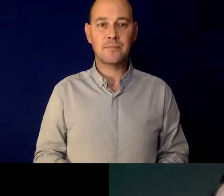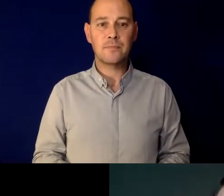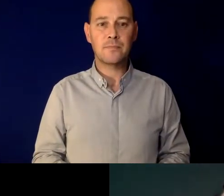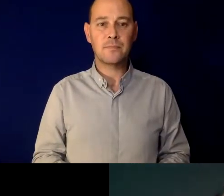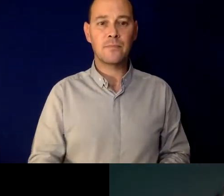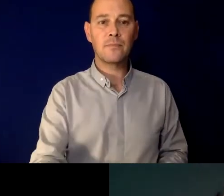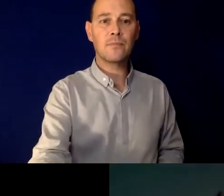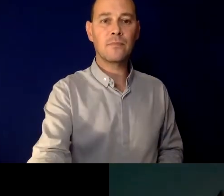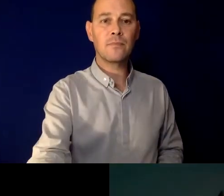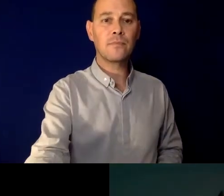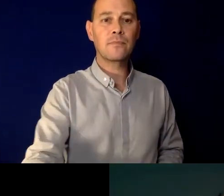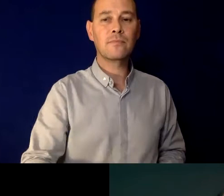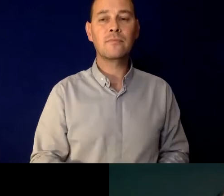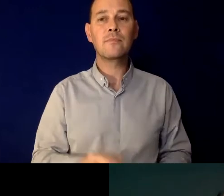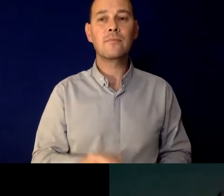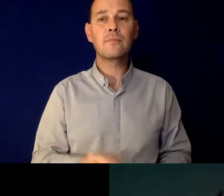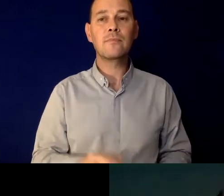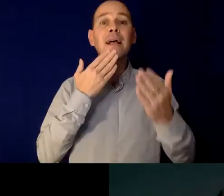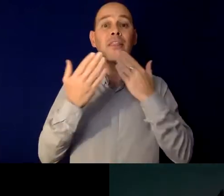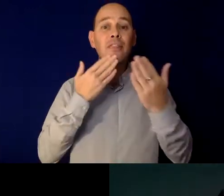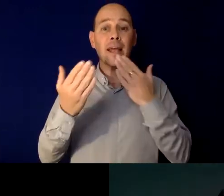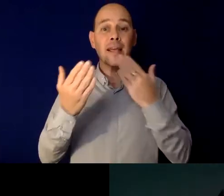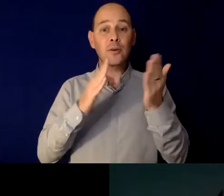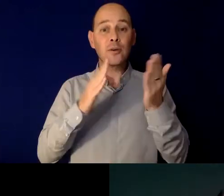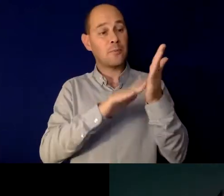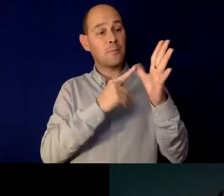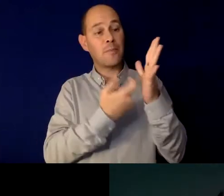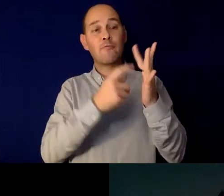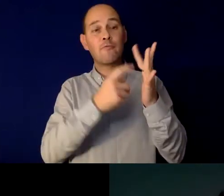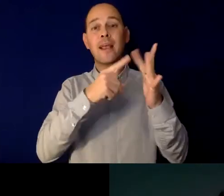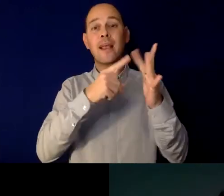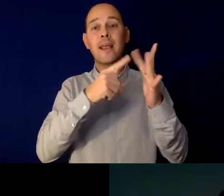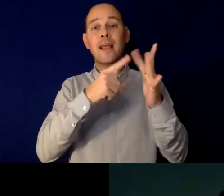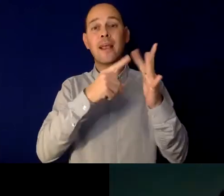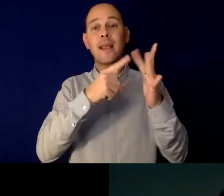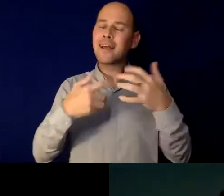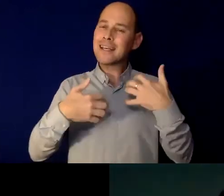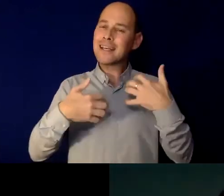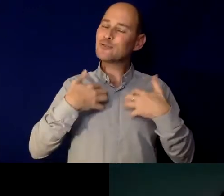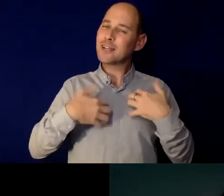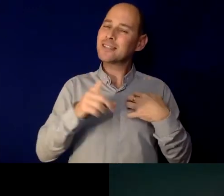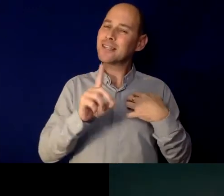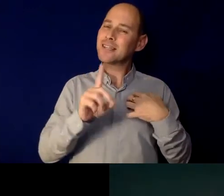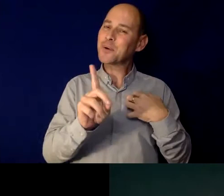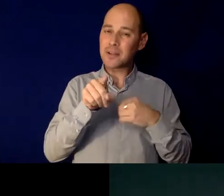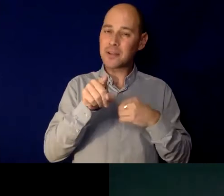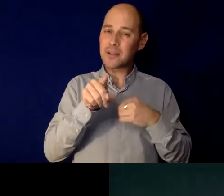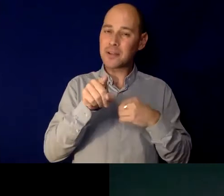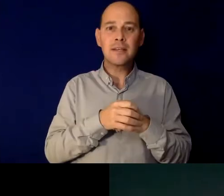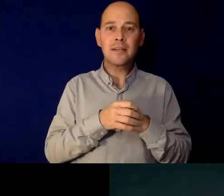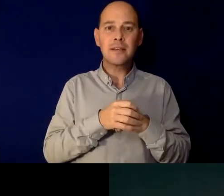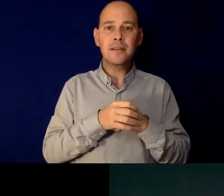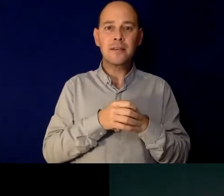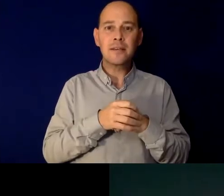Thank you very much for that, Maria. And I think what's really interesting there, and I think you really showcased it in the screen